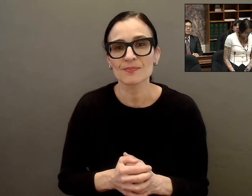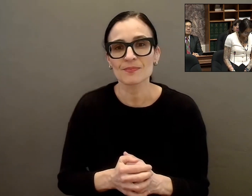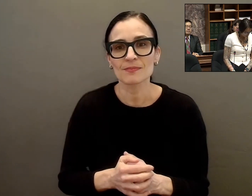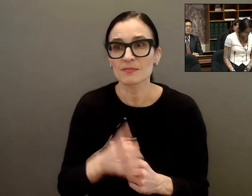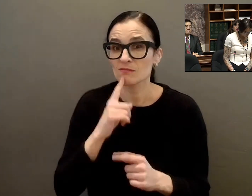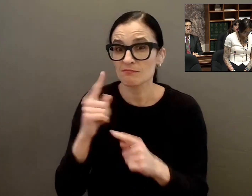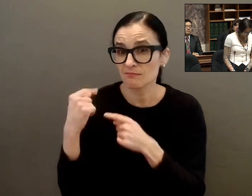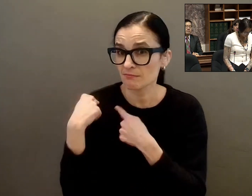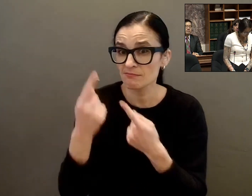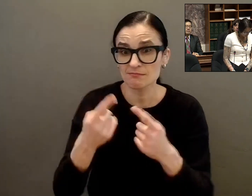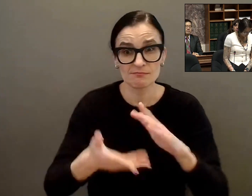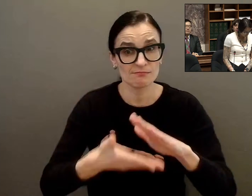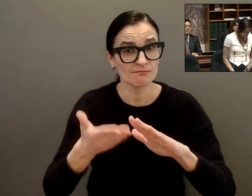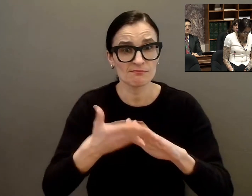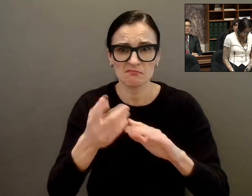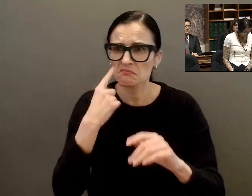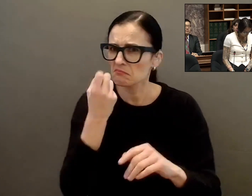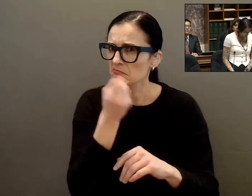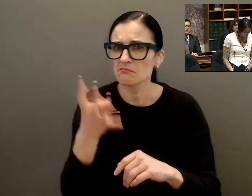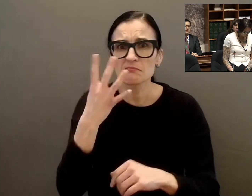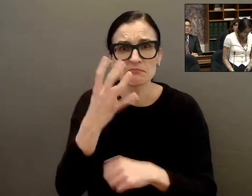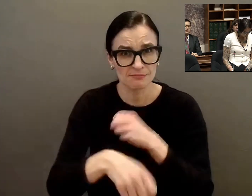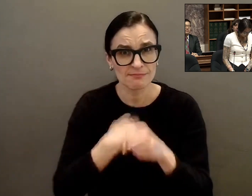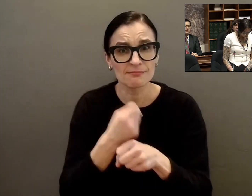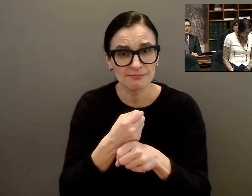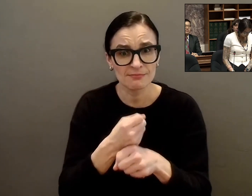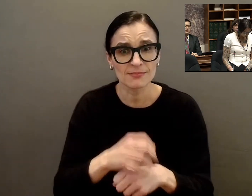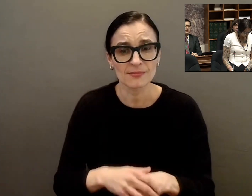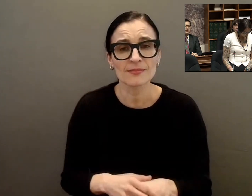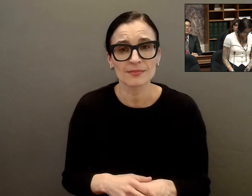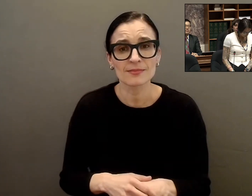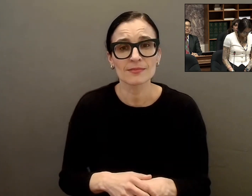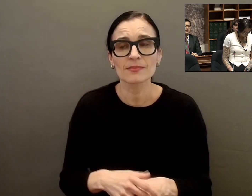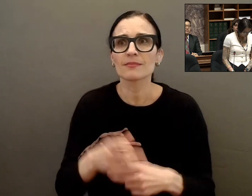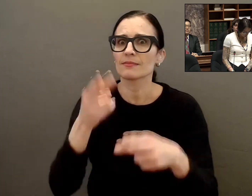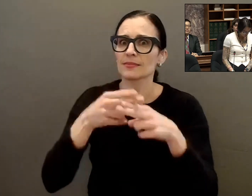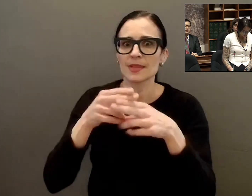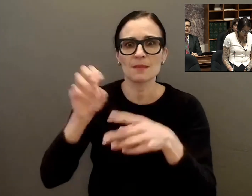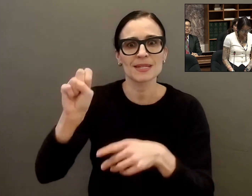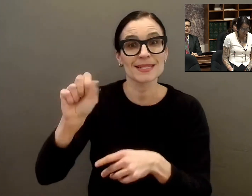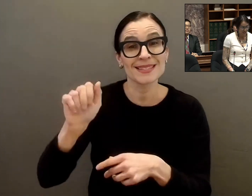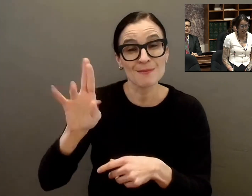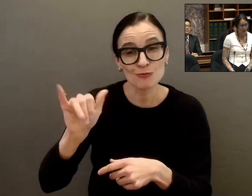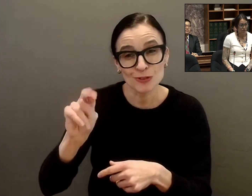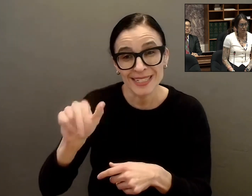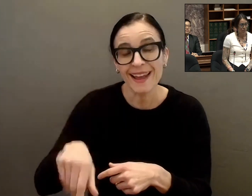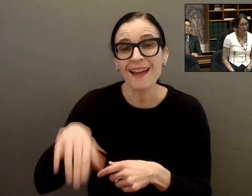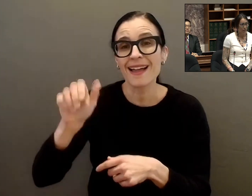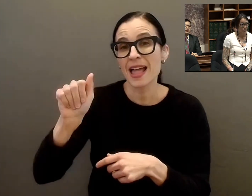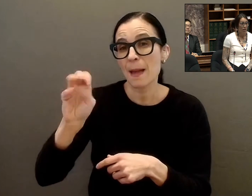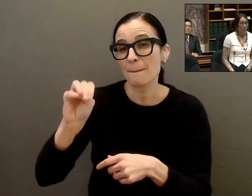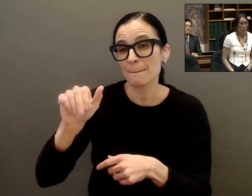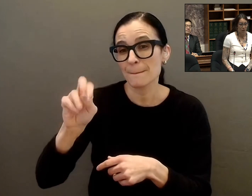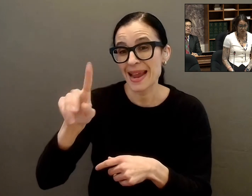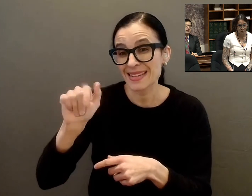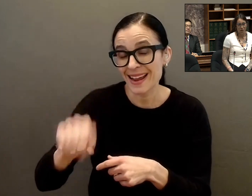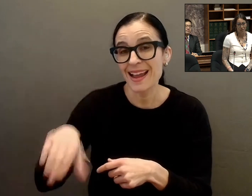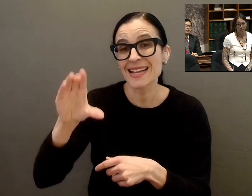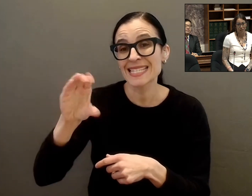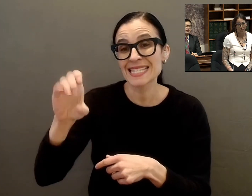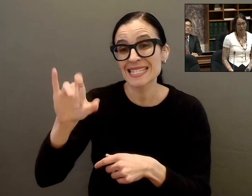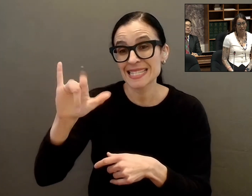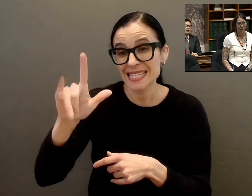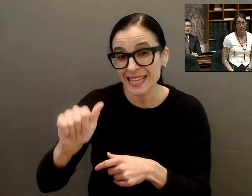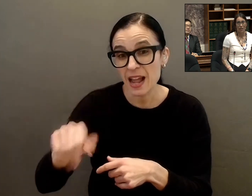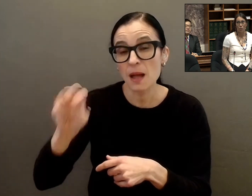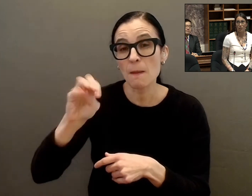and to Sabrina, Amanda, Cecilia, Molly, Tasha, Sydney, and Riley. I'd like the House to make them very